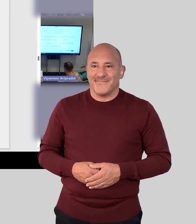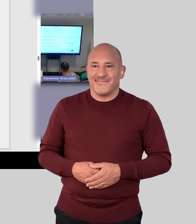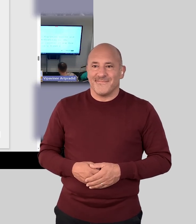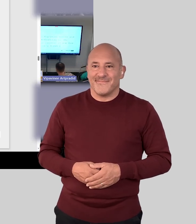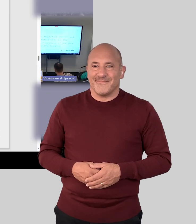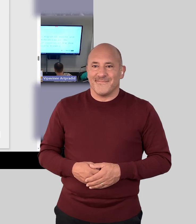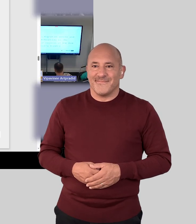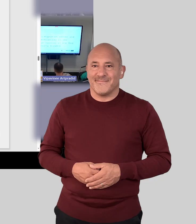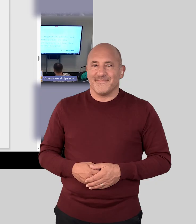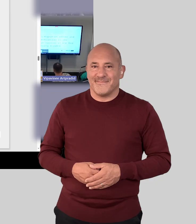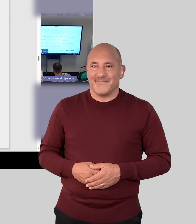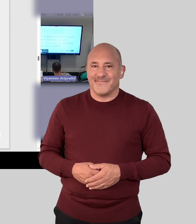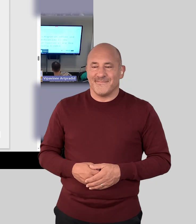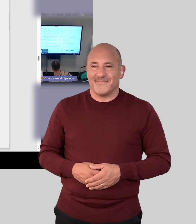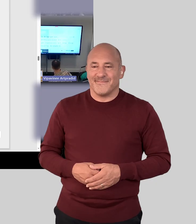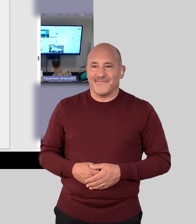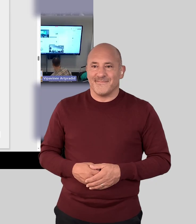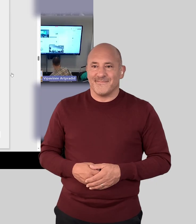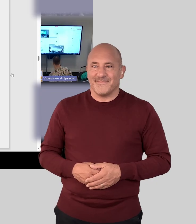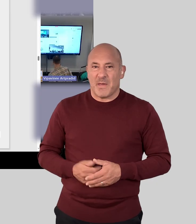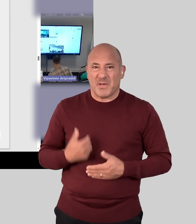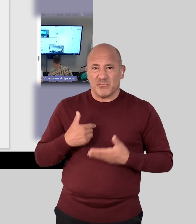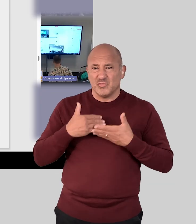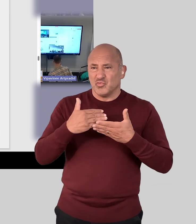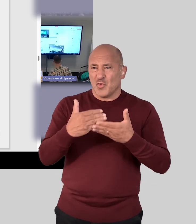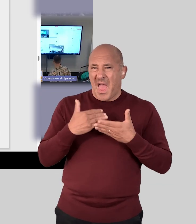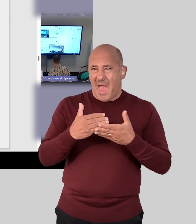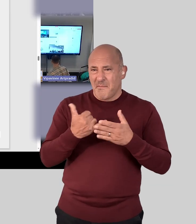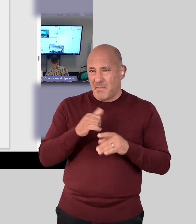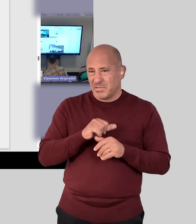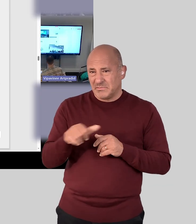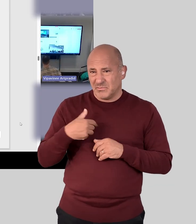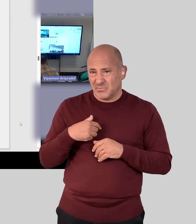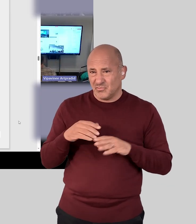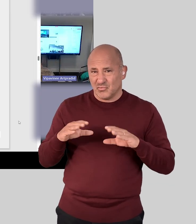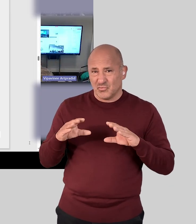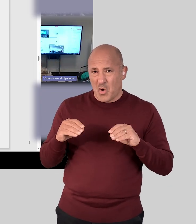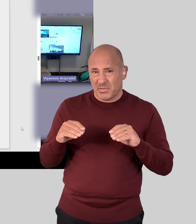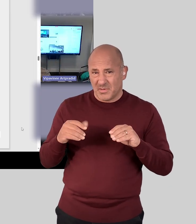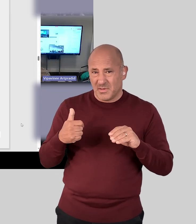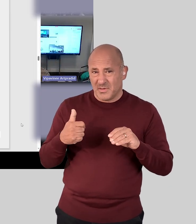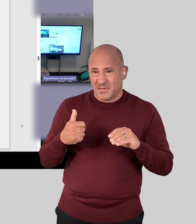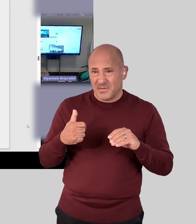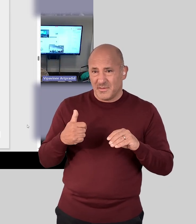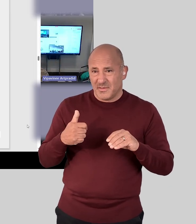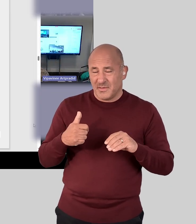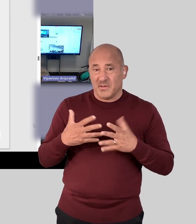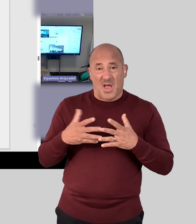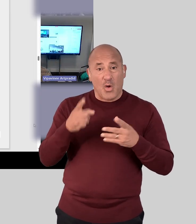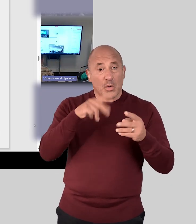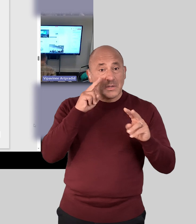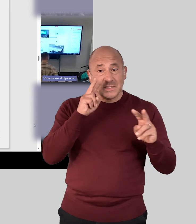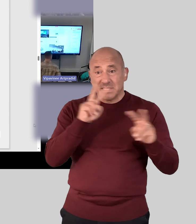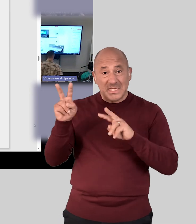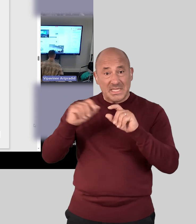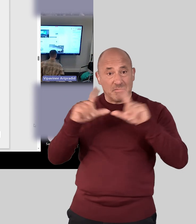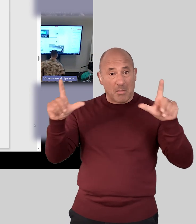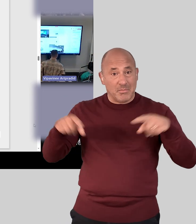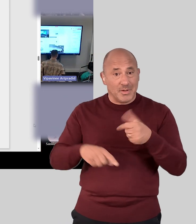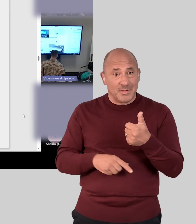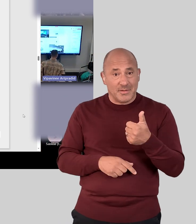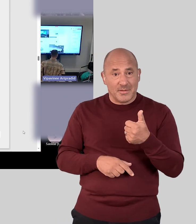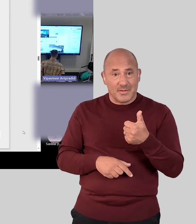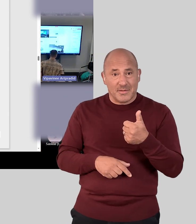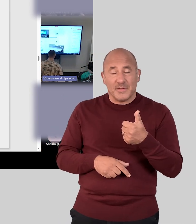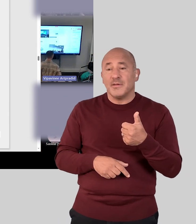original post, do go around and see something else. They can't see the slides. There you go. Have you